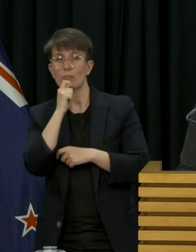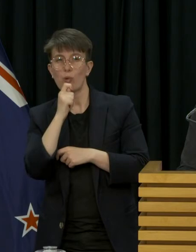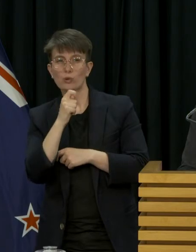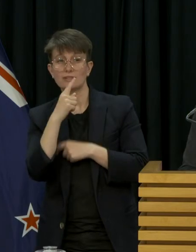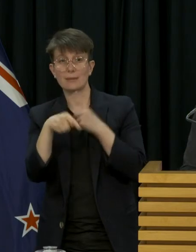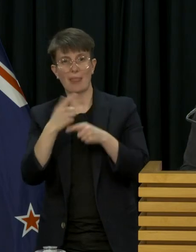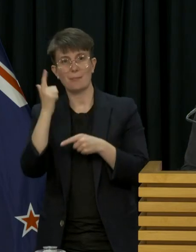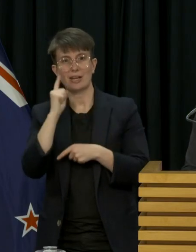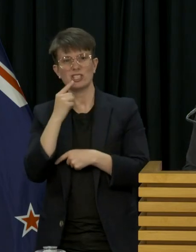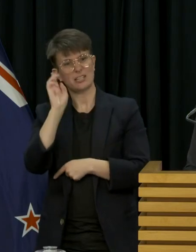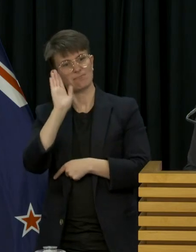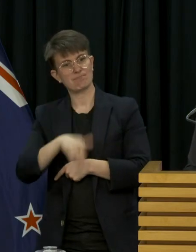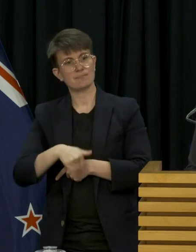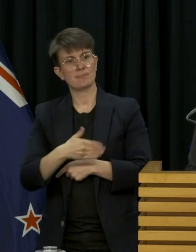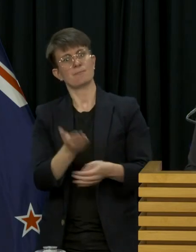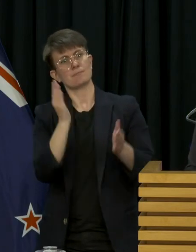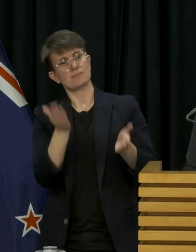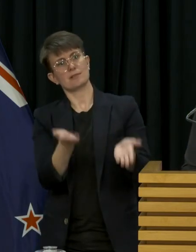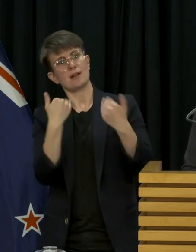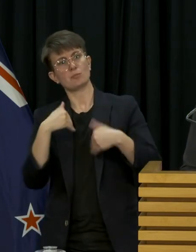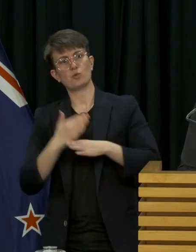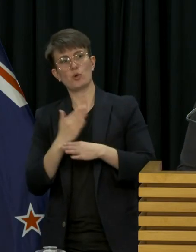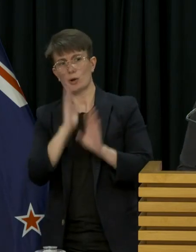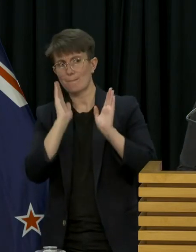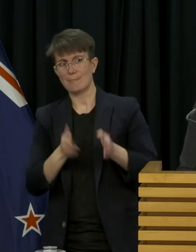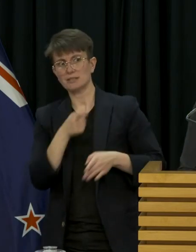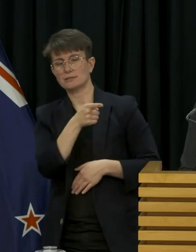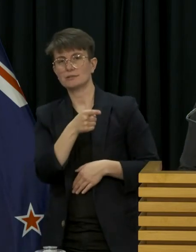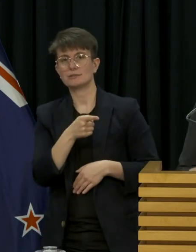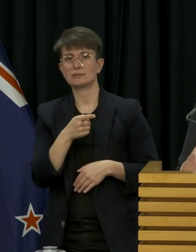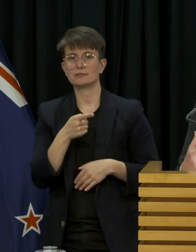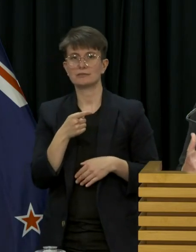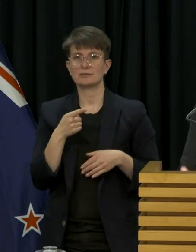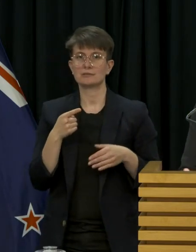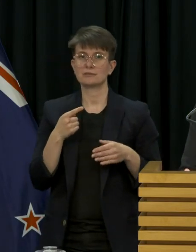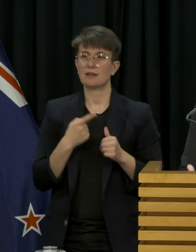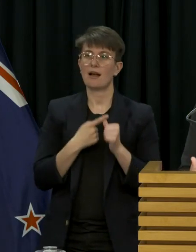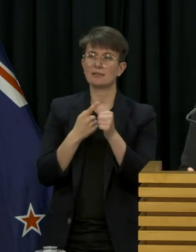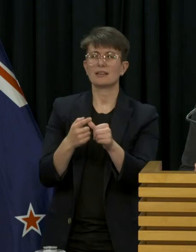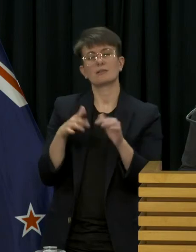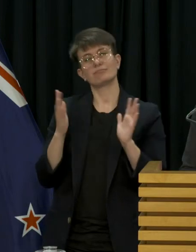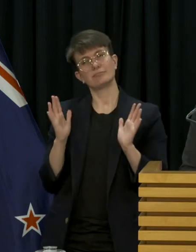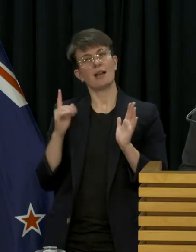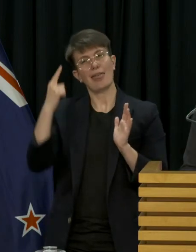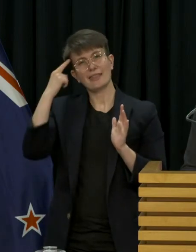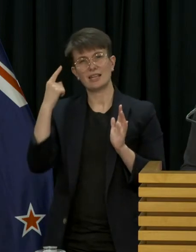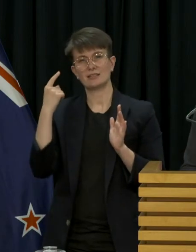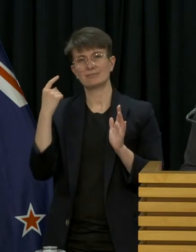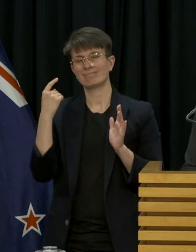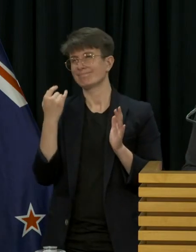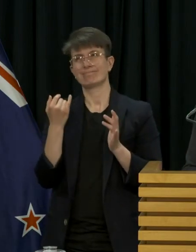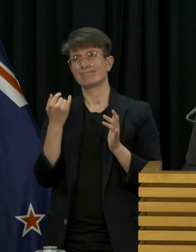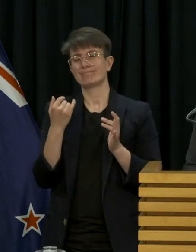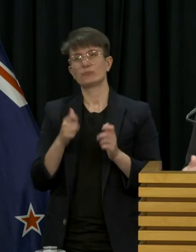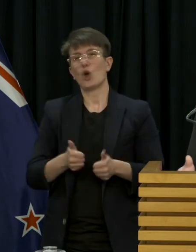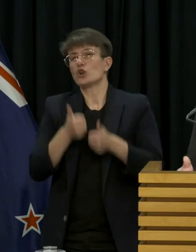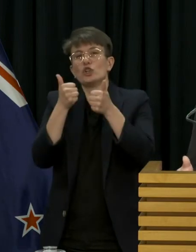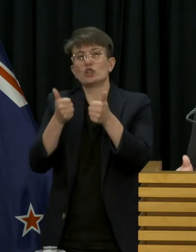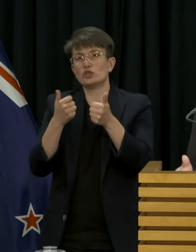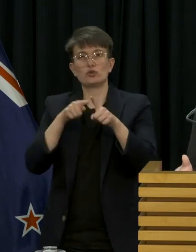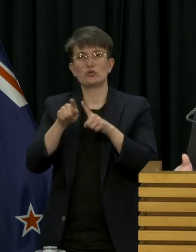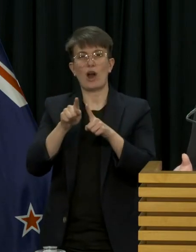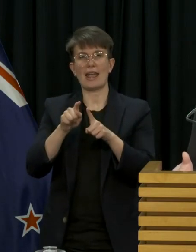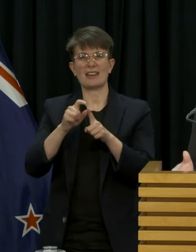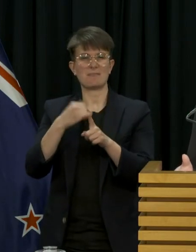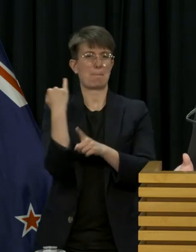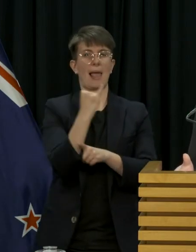here really adds much to anything. Ultimately, the real message for everybody at home is if you have to sit